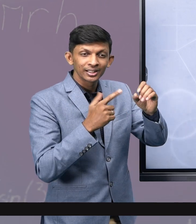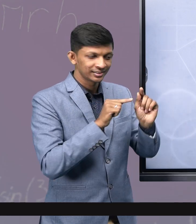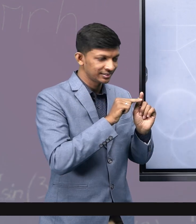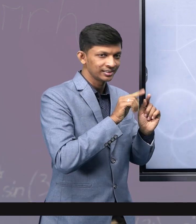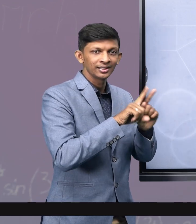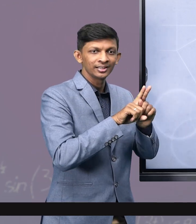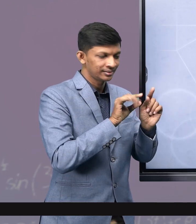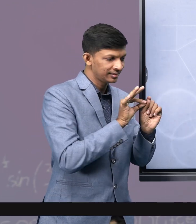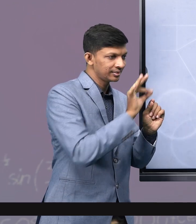quadrilateral,